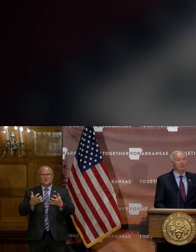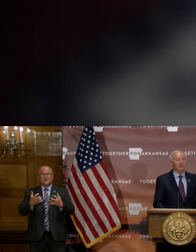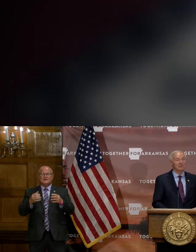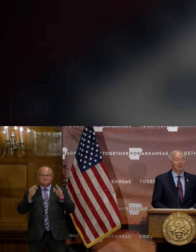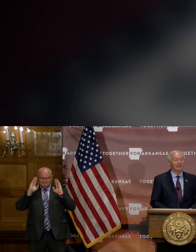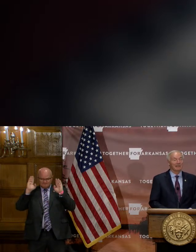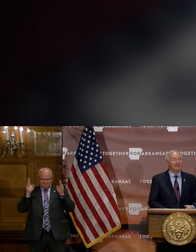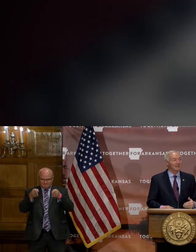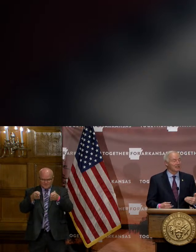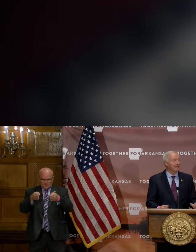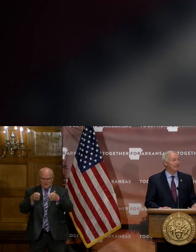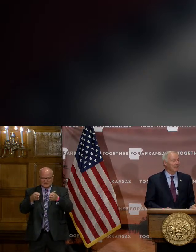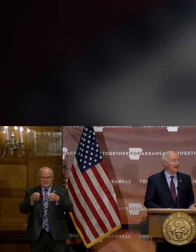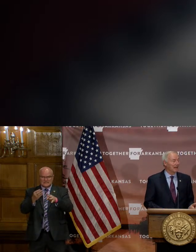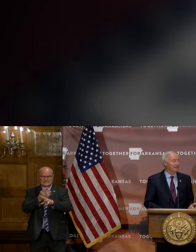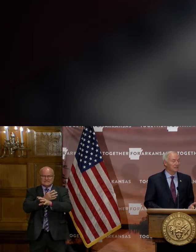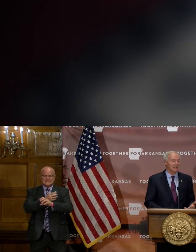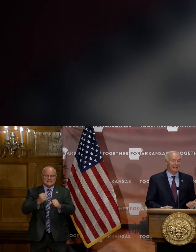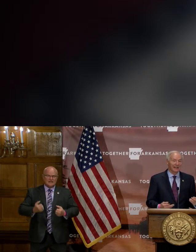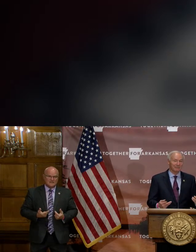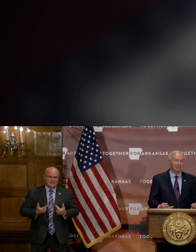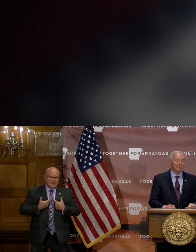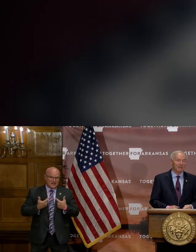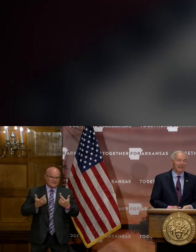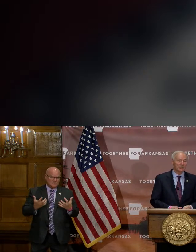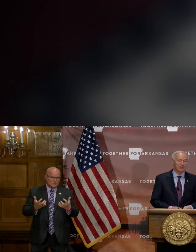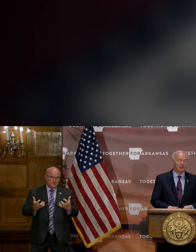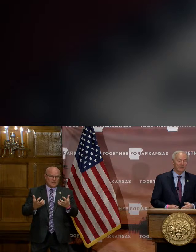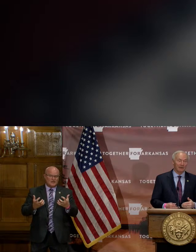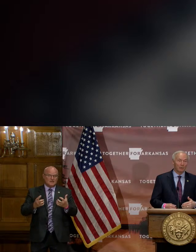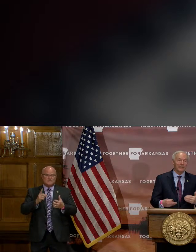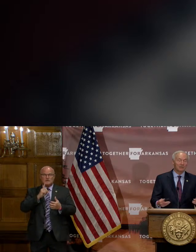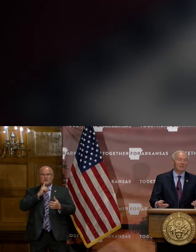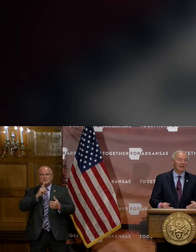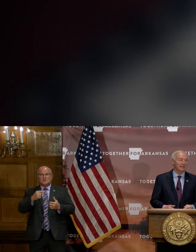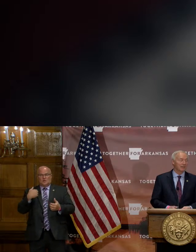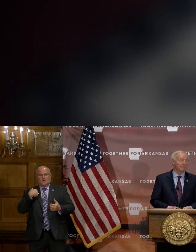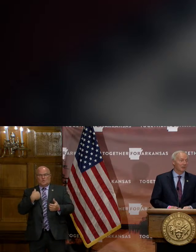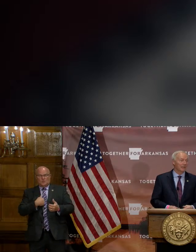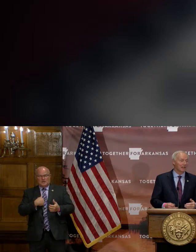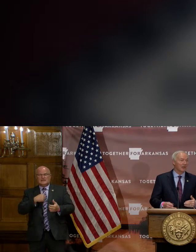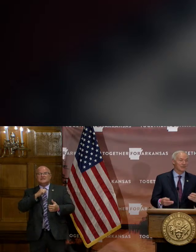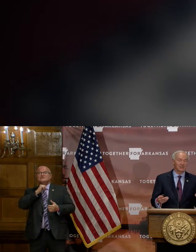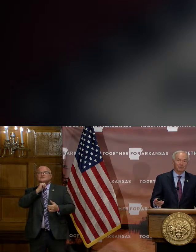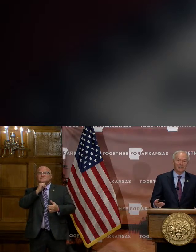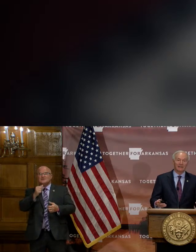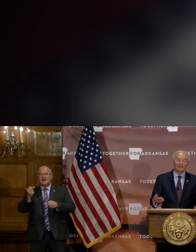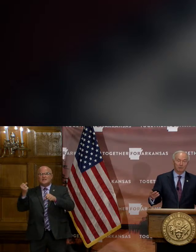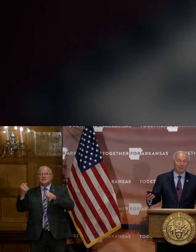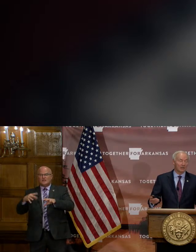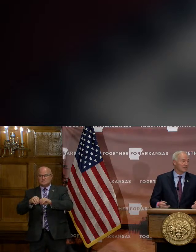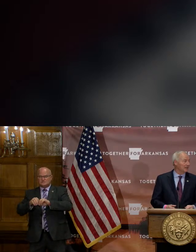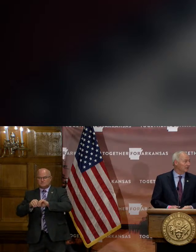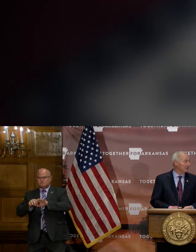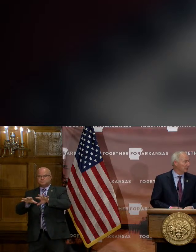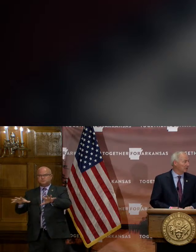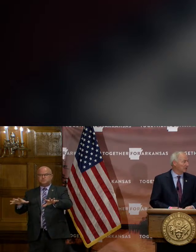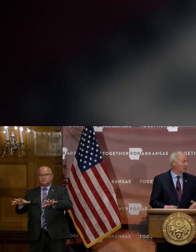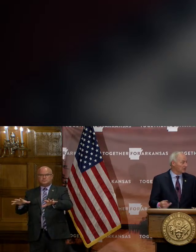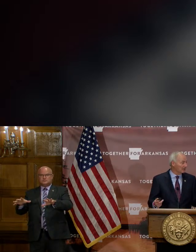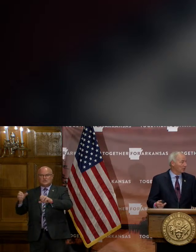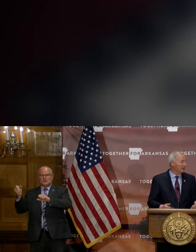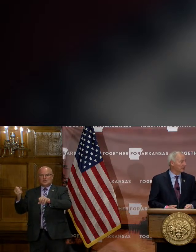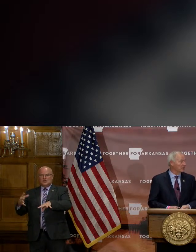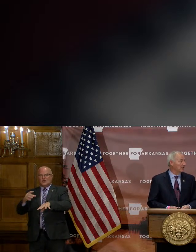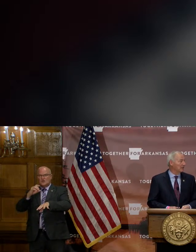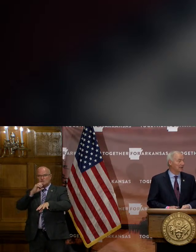able to focus on saving lives and making sure that we do not inadvertently cause a spread that will cause an elderly